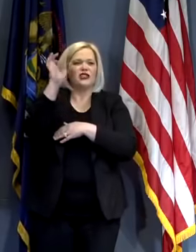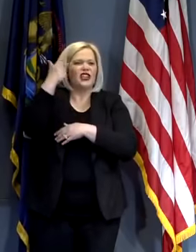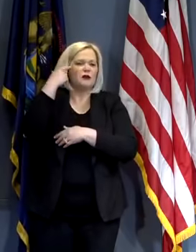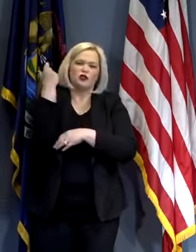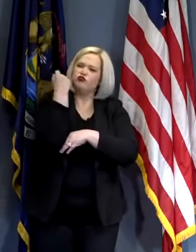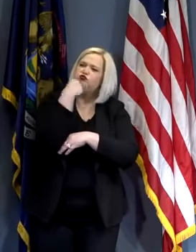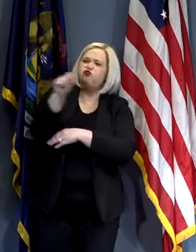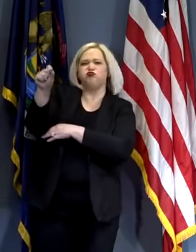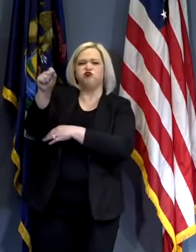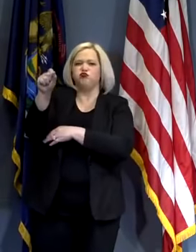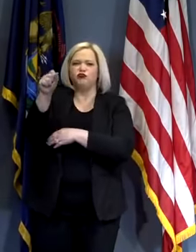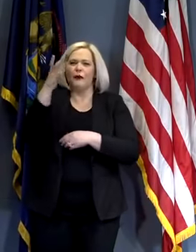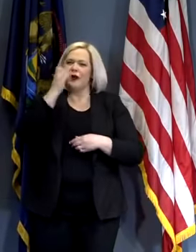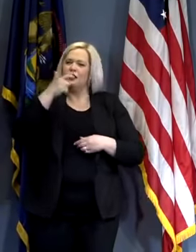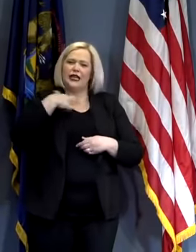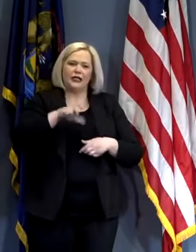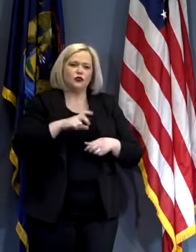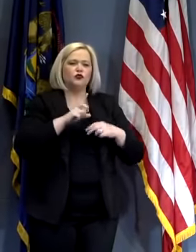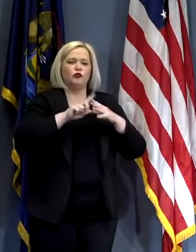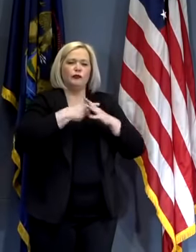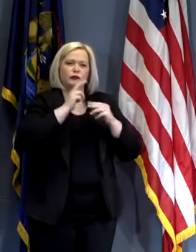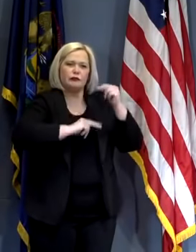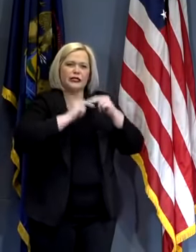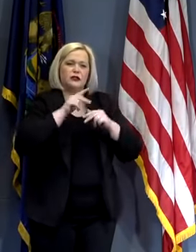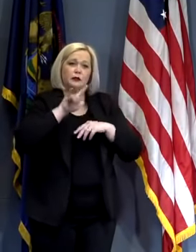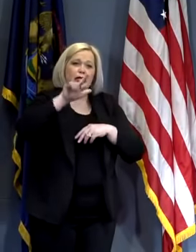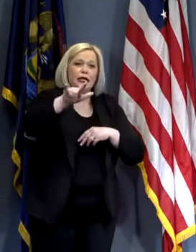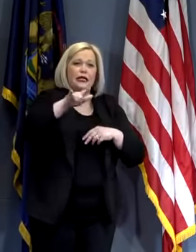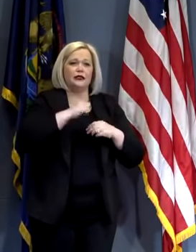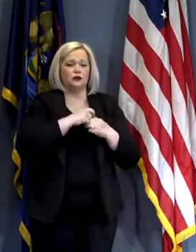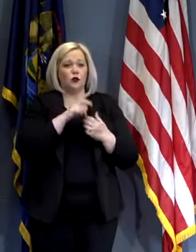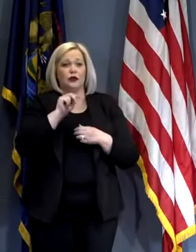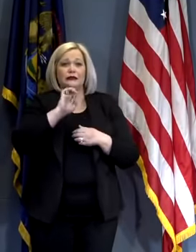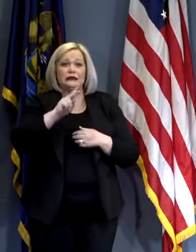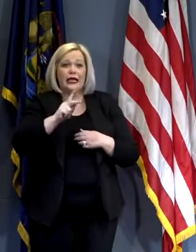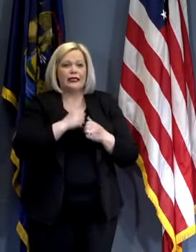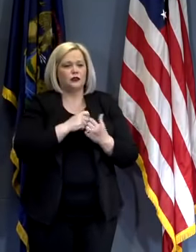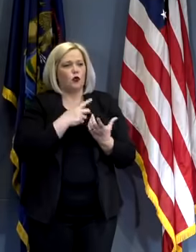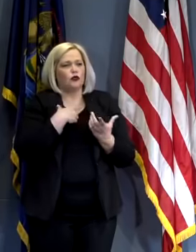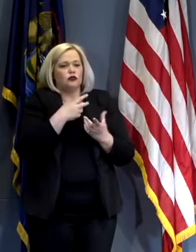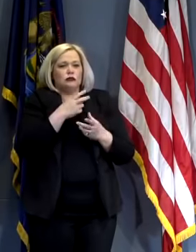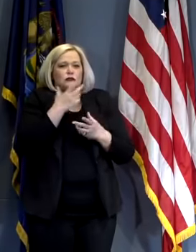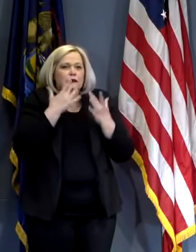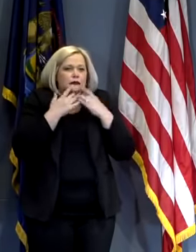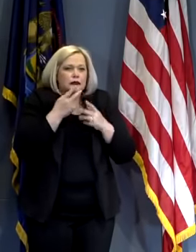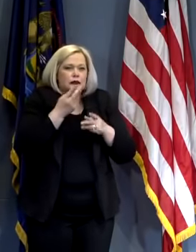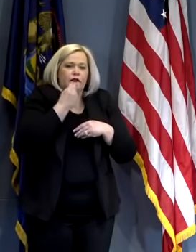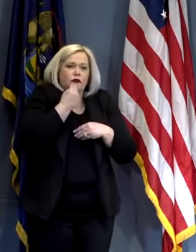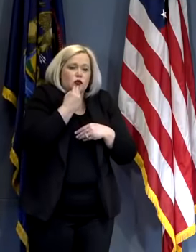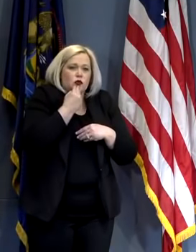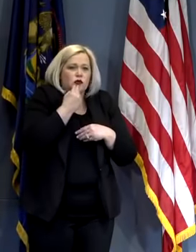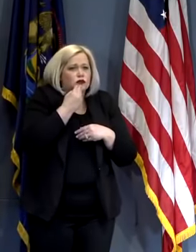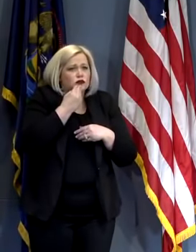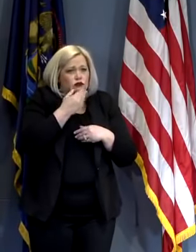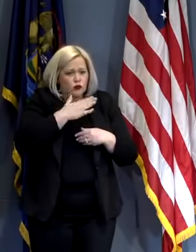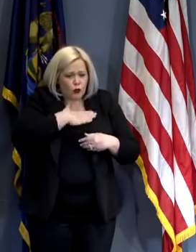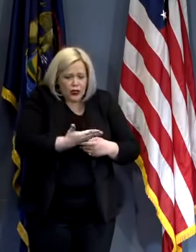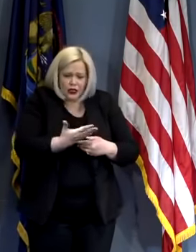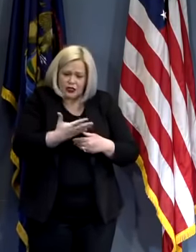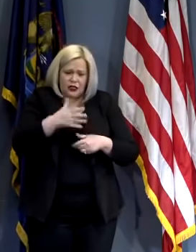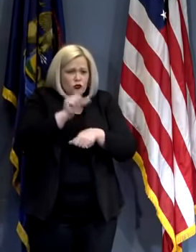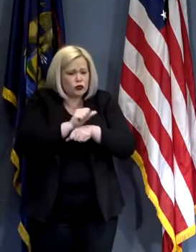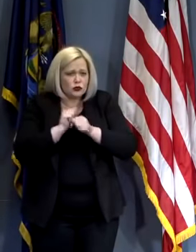doing and build planes or tanks or to ration food. They rolled up their sleeves and they got to work.